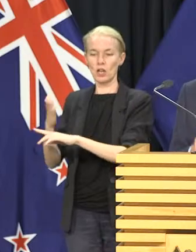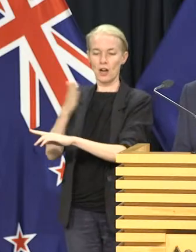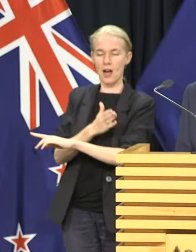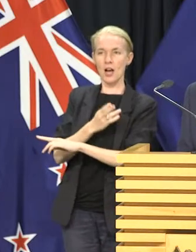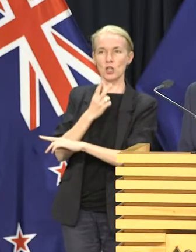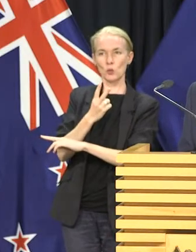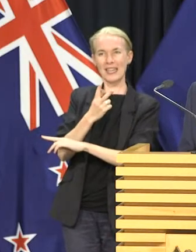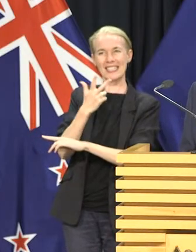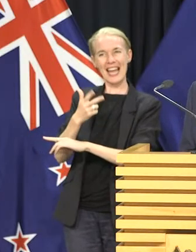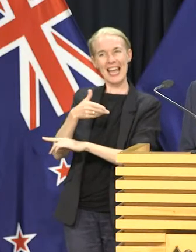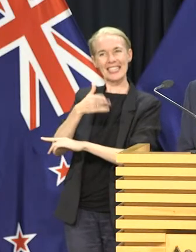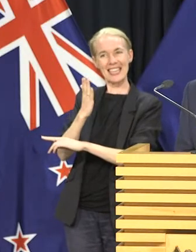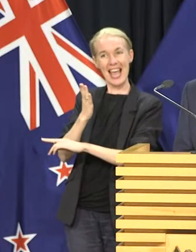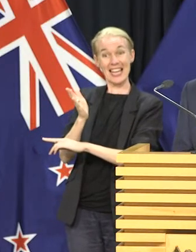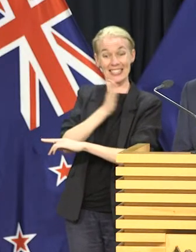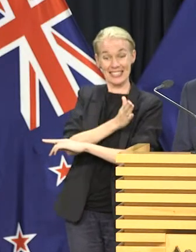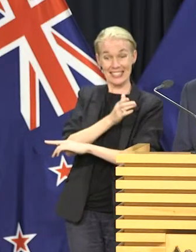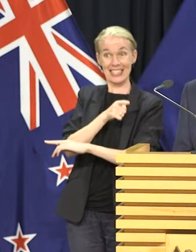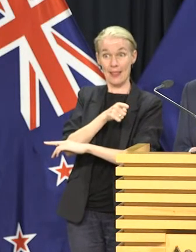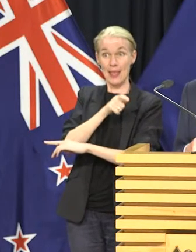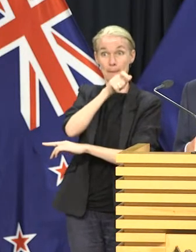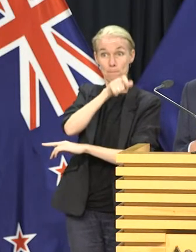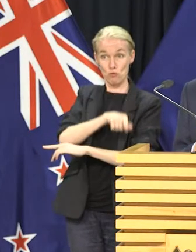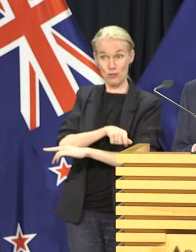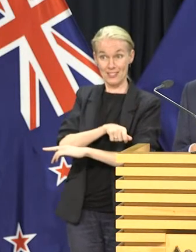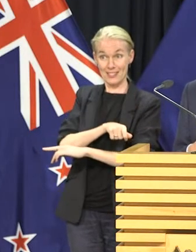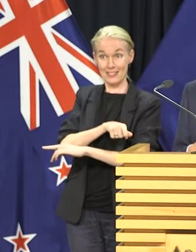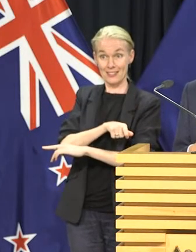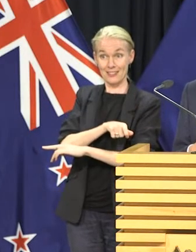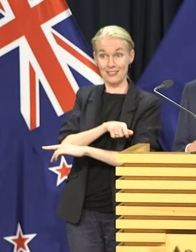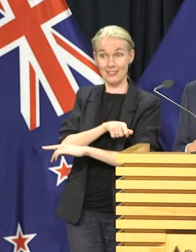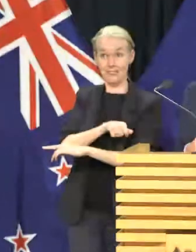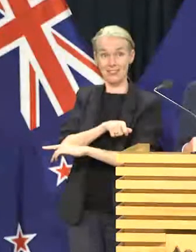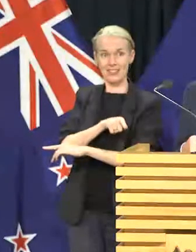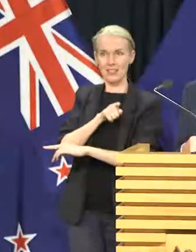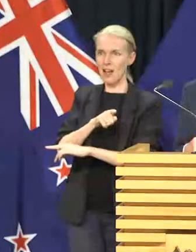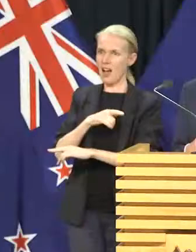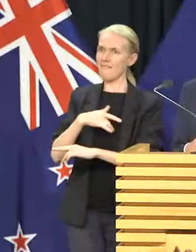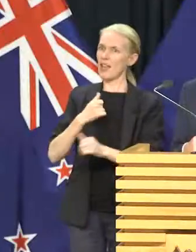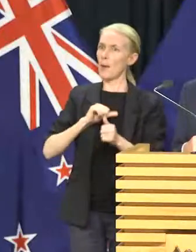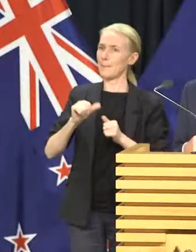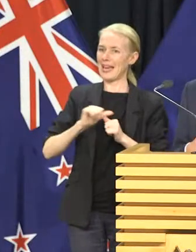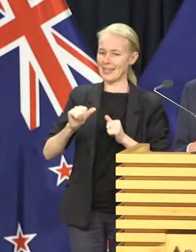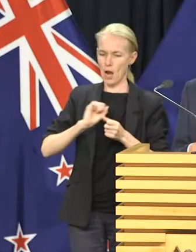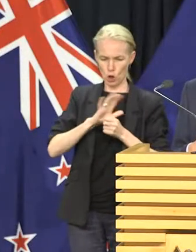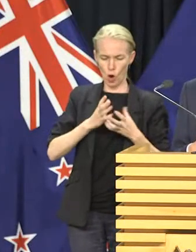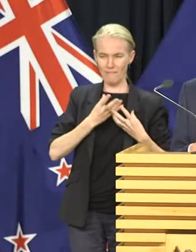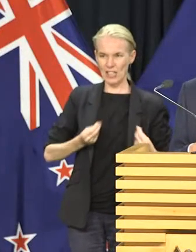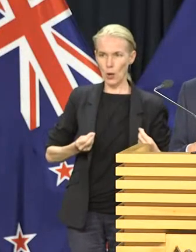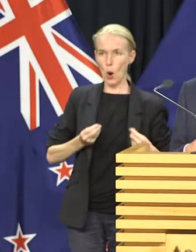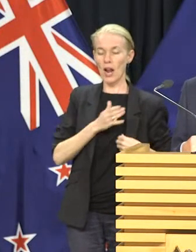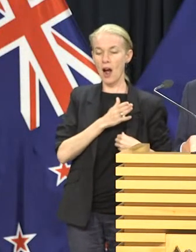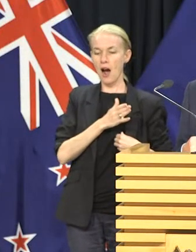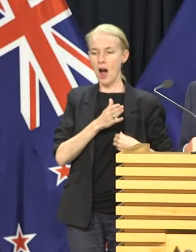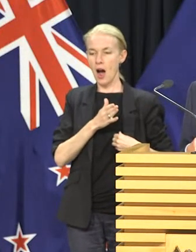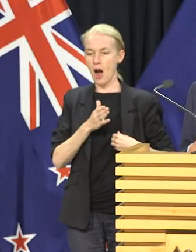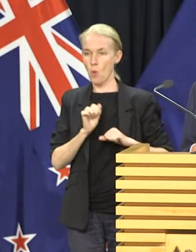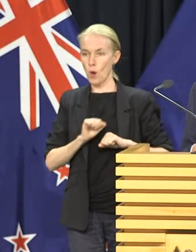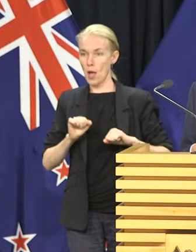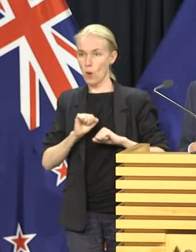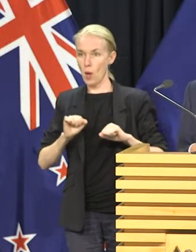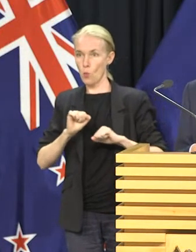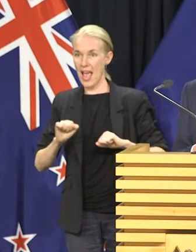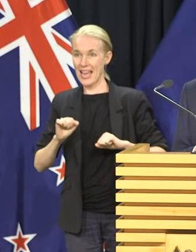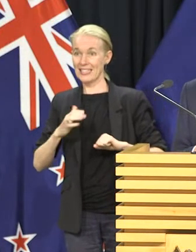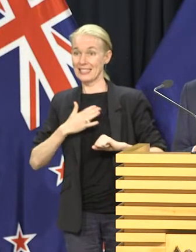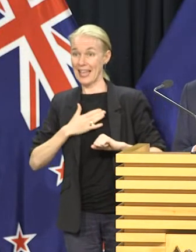last case in that cluster had been declared as recovered. And so the total cluster number